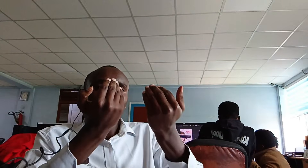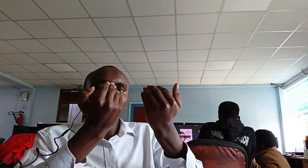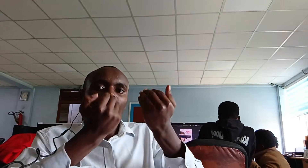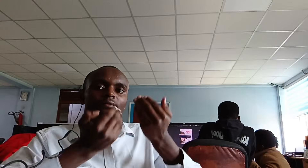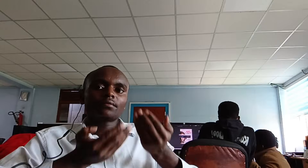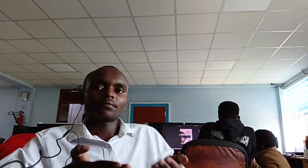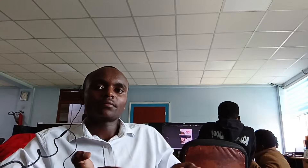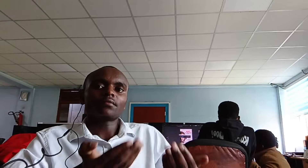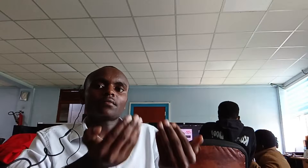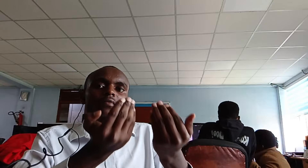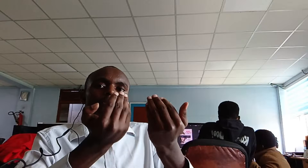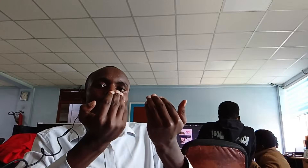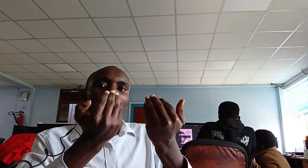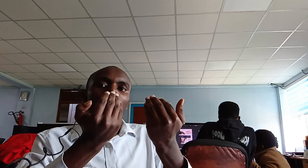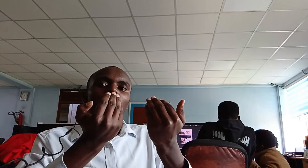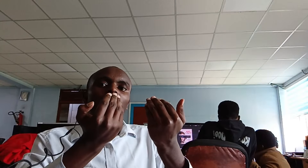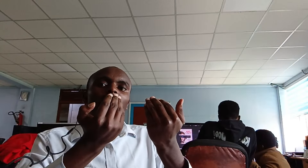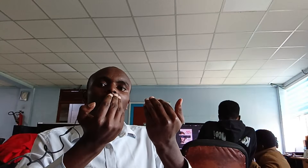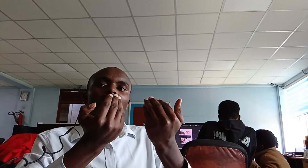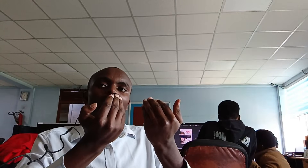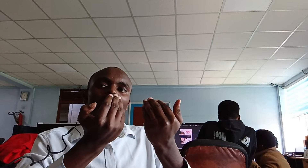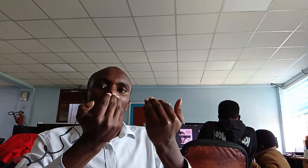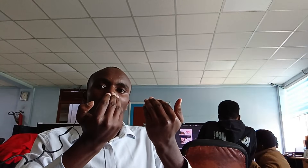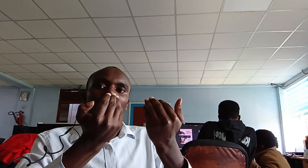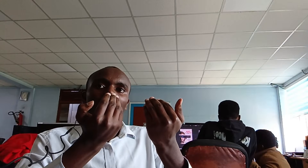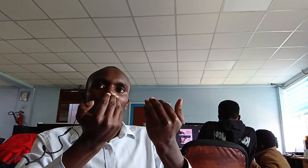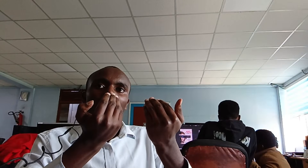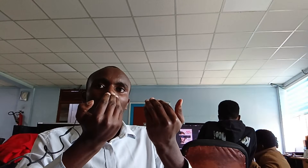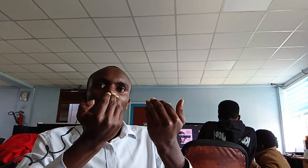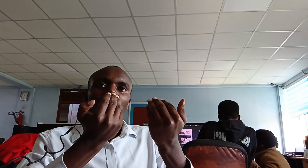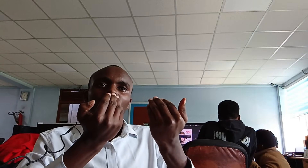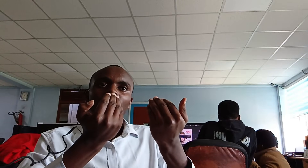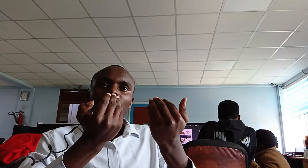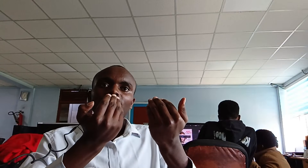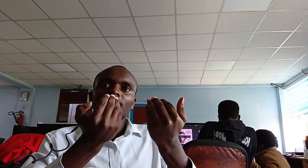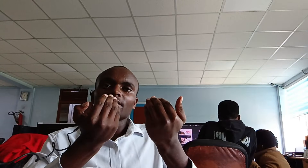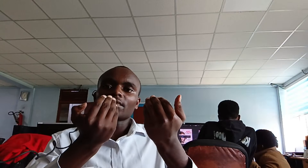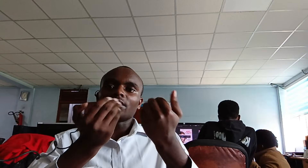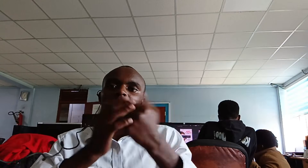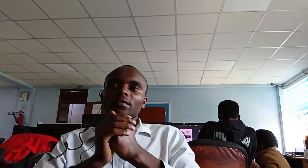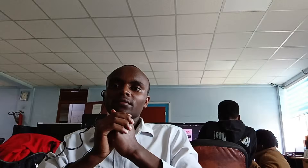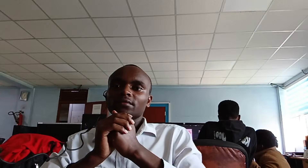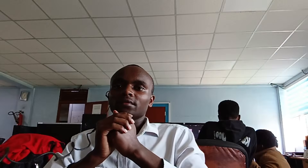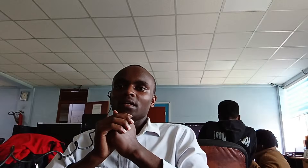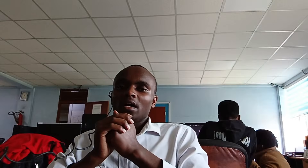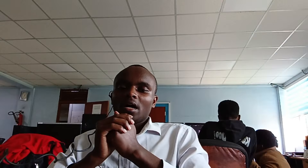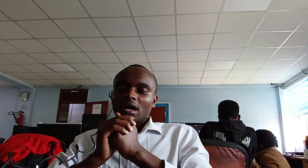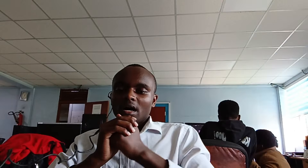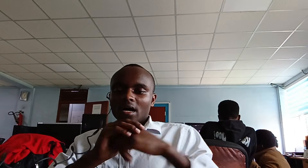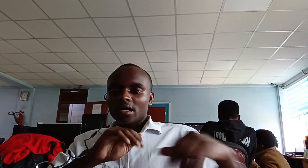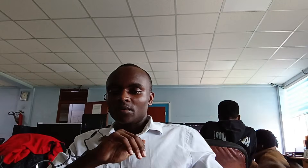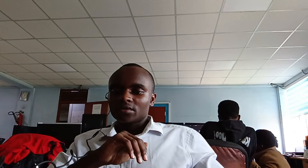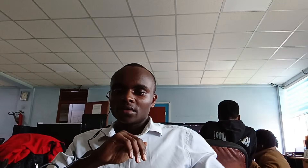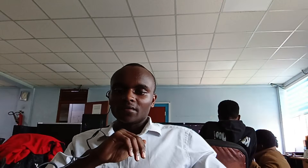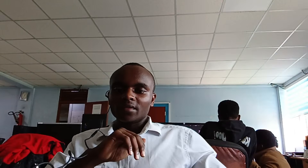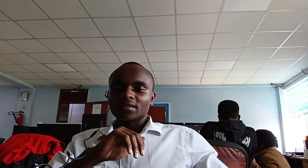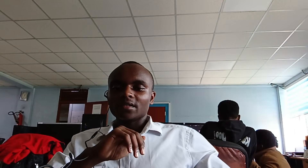twin, twin. That's the sign for twin. Okay. We also have the sign